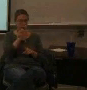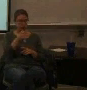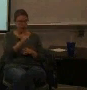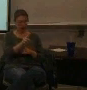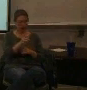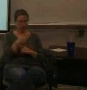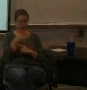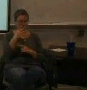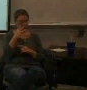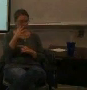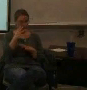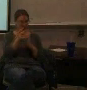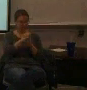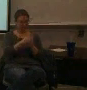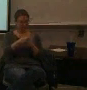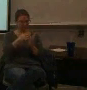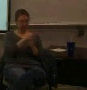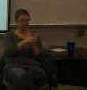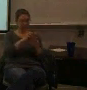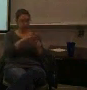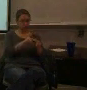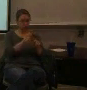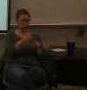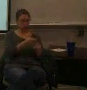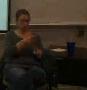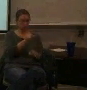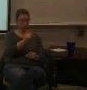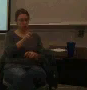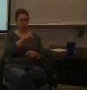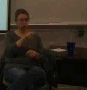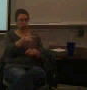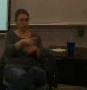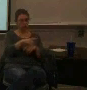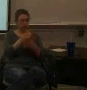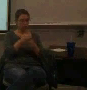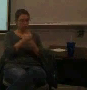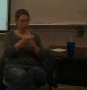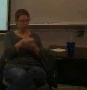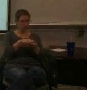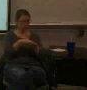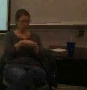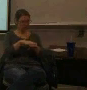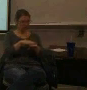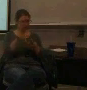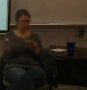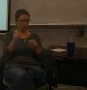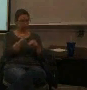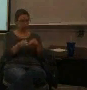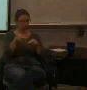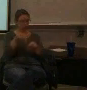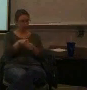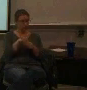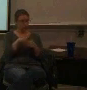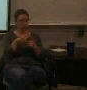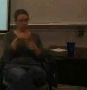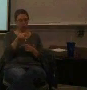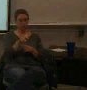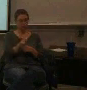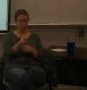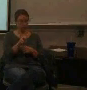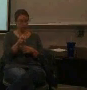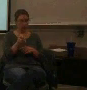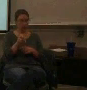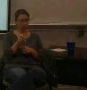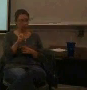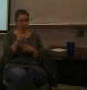having weathered the salts away from the terrestrial surface, and bring those salts into the lake, and